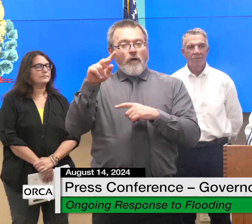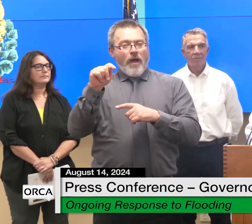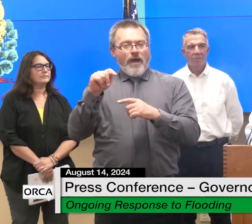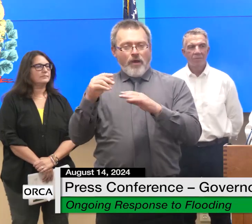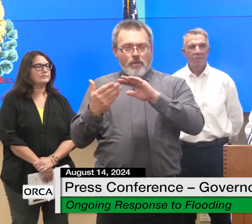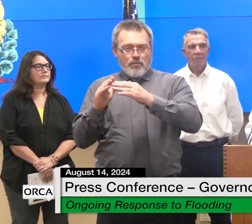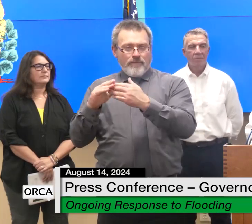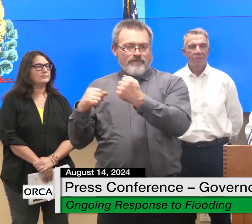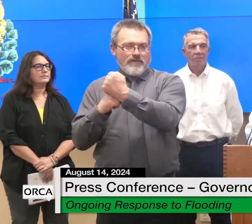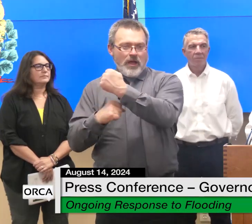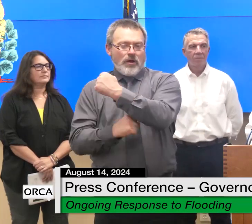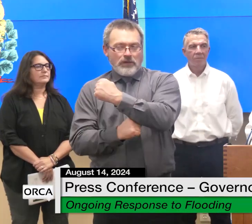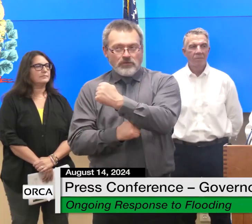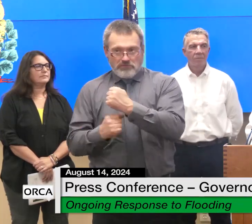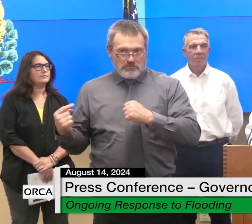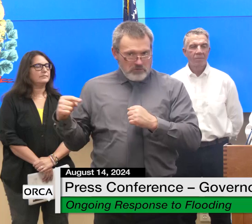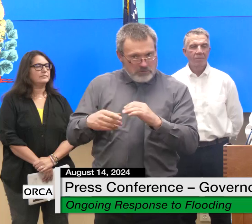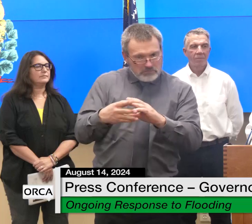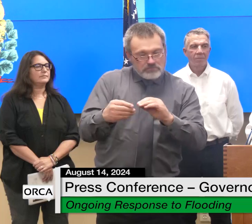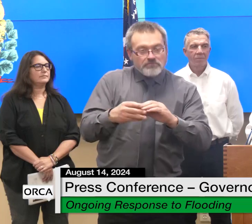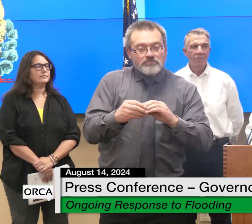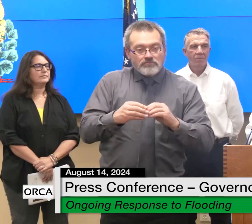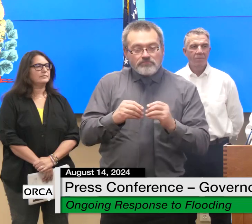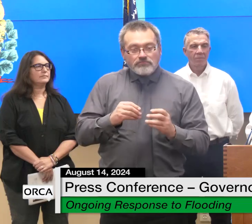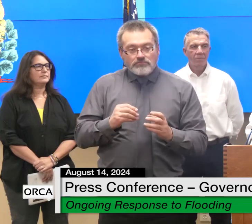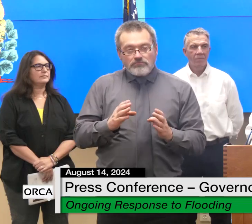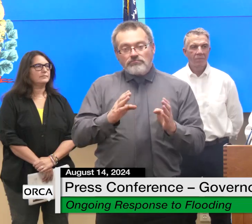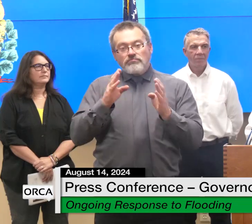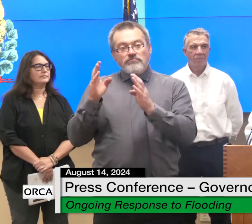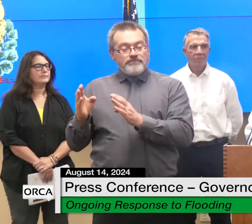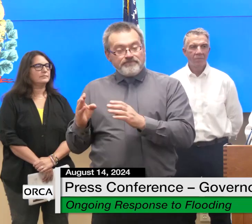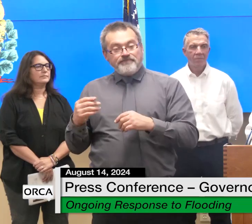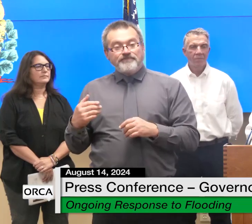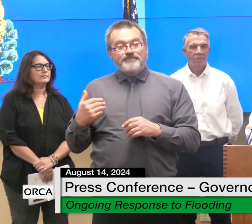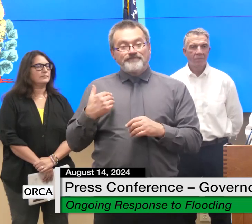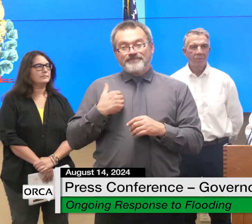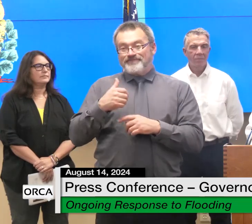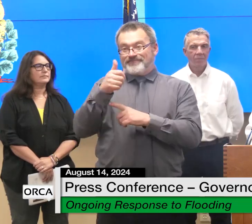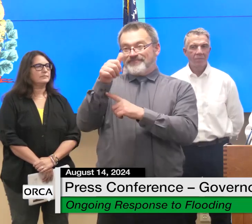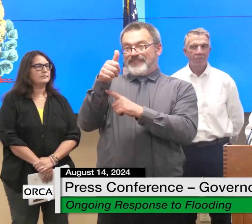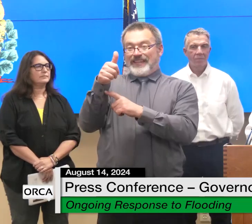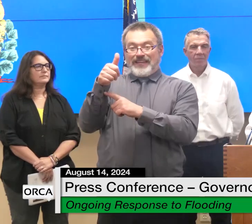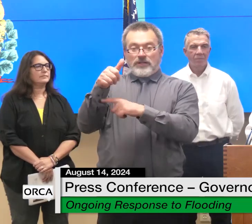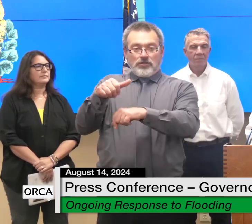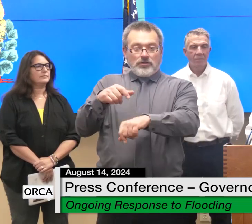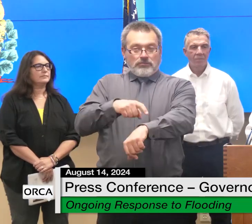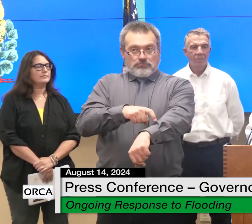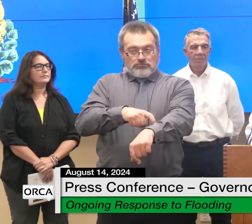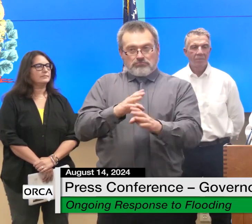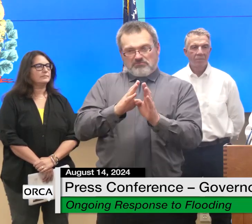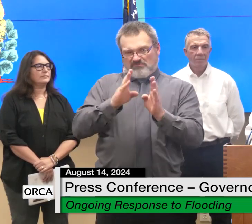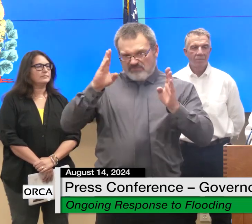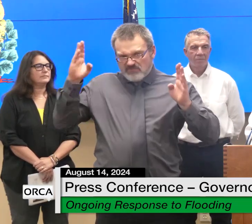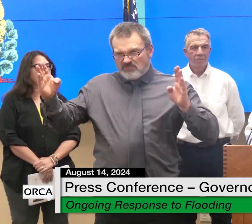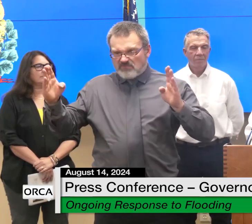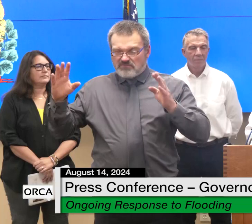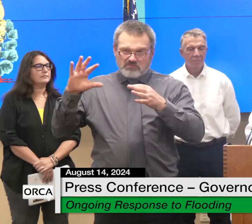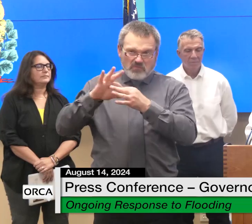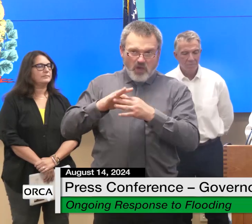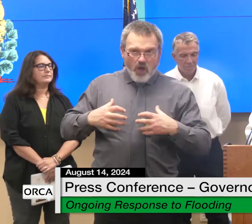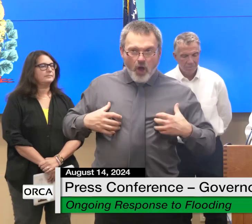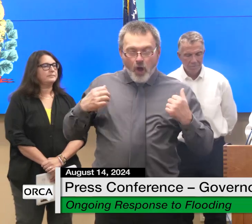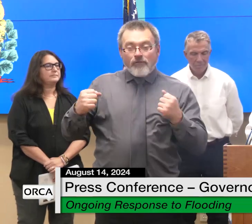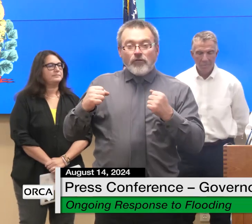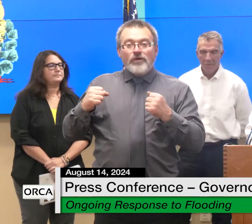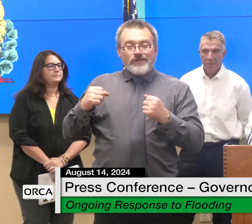Second, 10 long-term recovery groups, all staffed by volunteers, have been established throughout Vermont and are in need